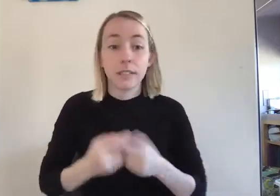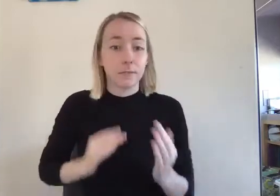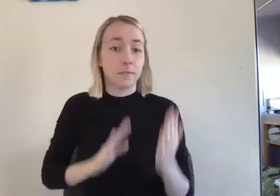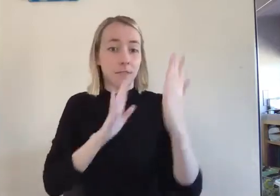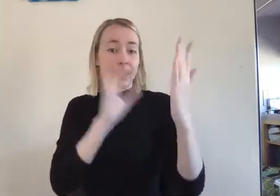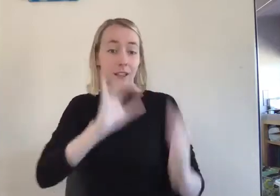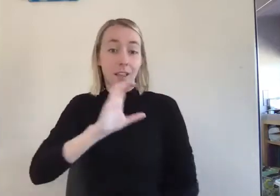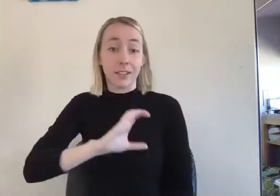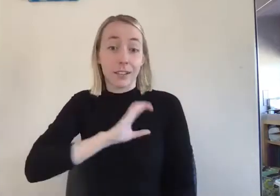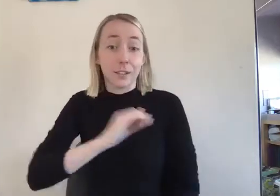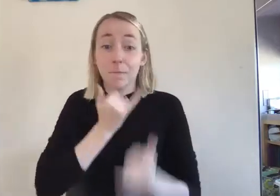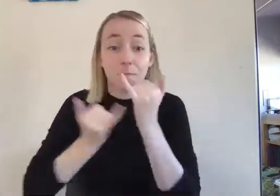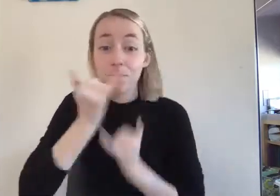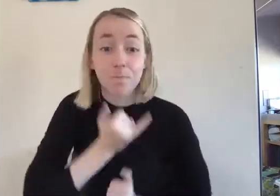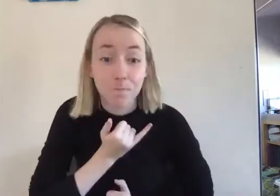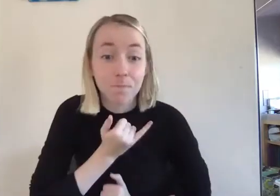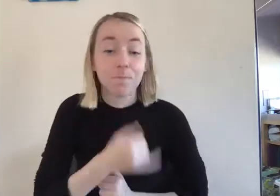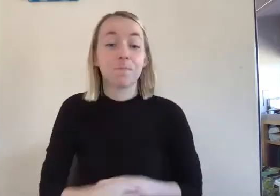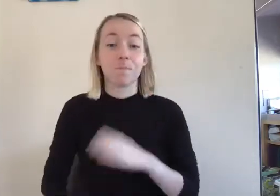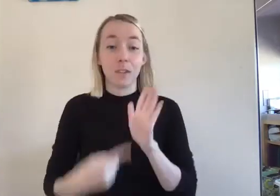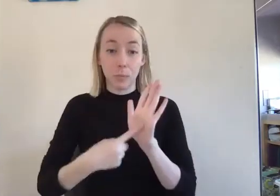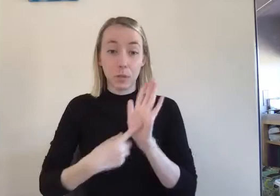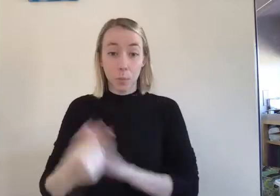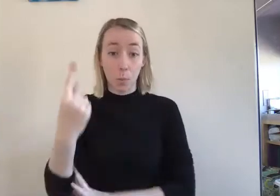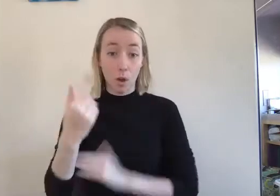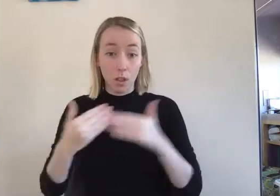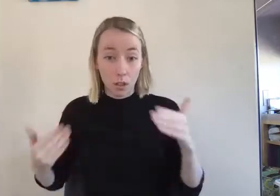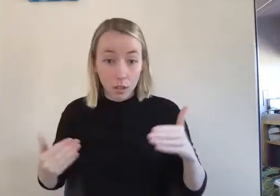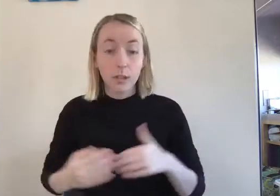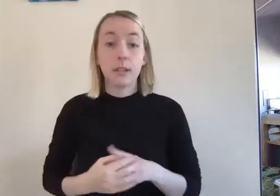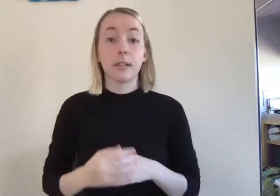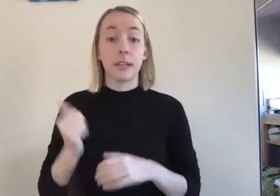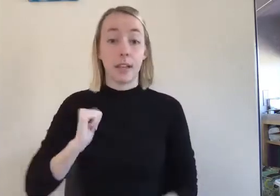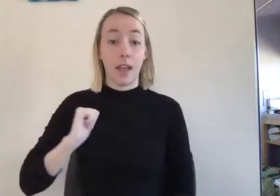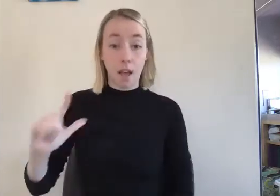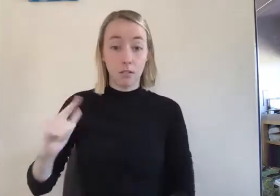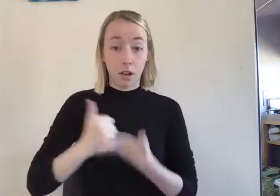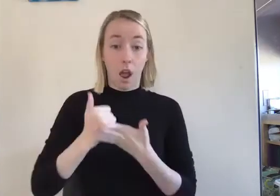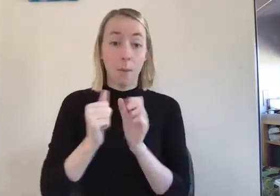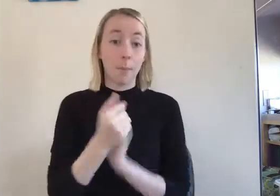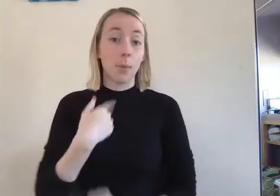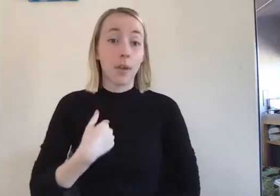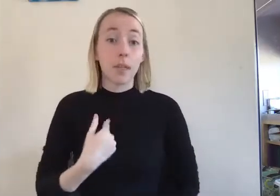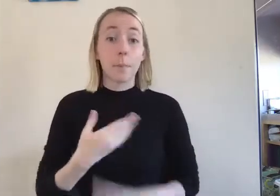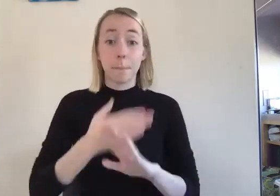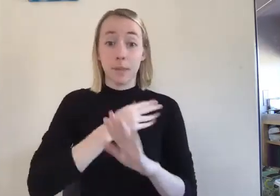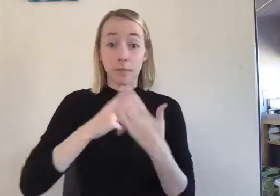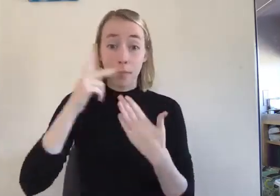conflict and face all those character defects. Like, one thing that Al-Anon helped me with is, before program,